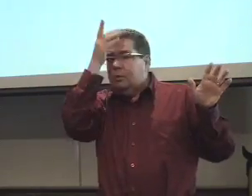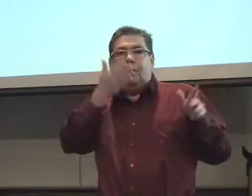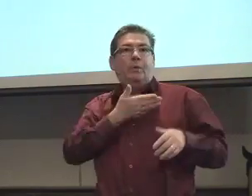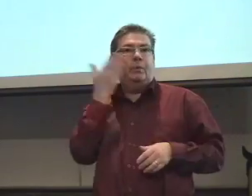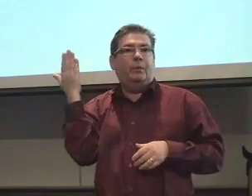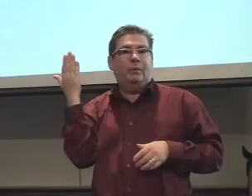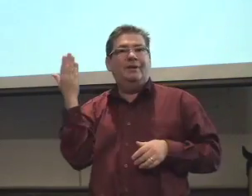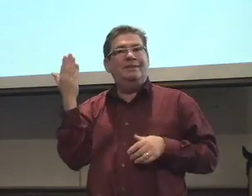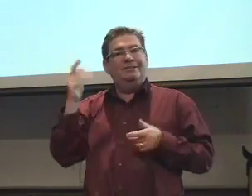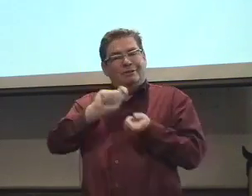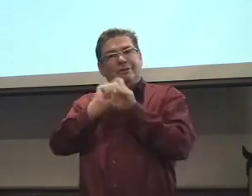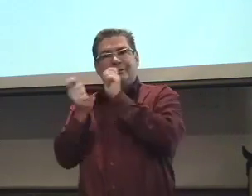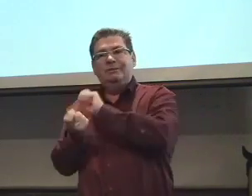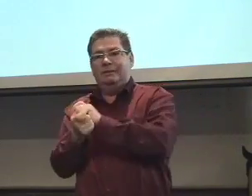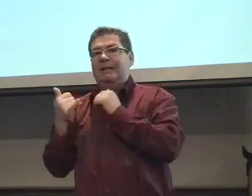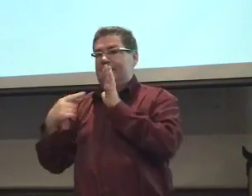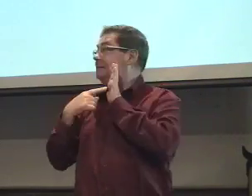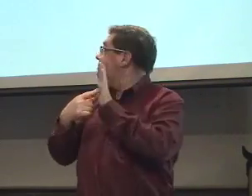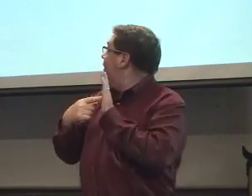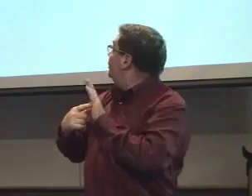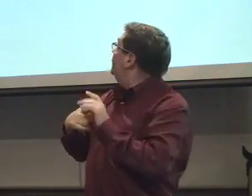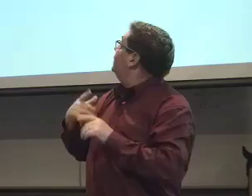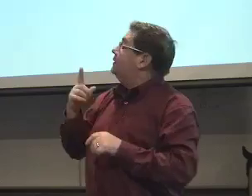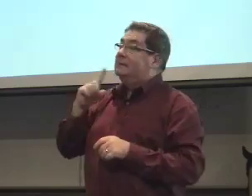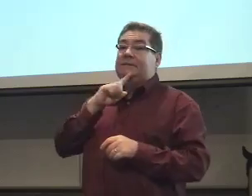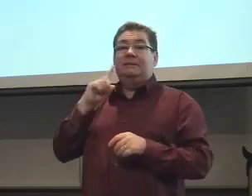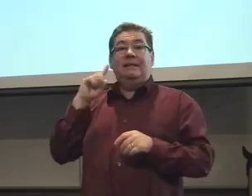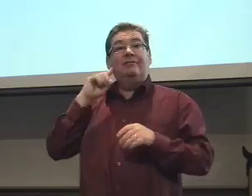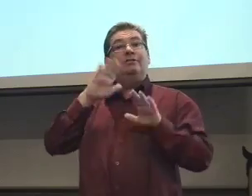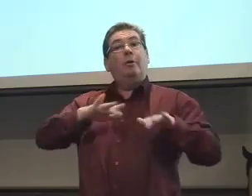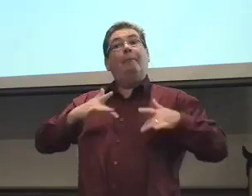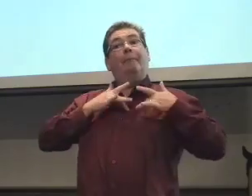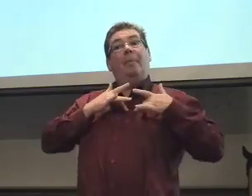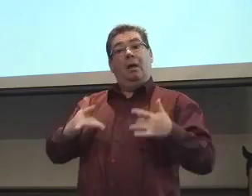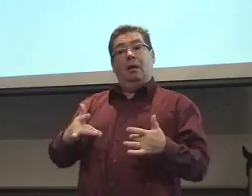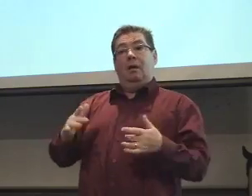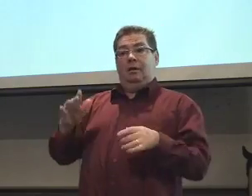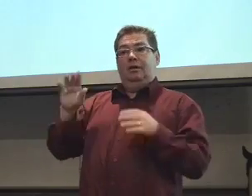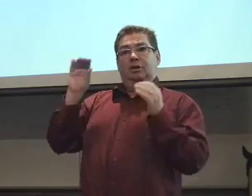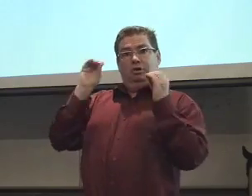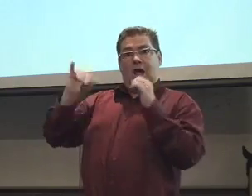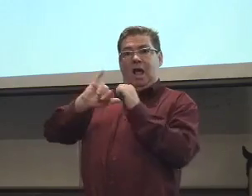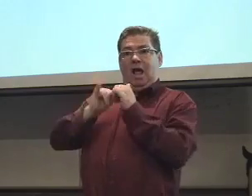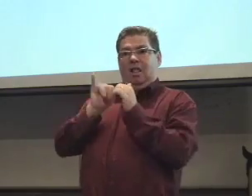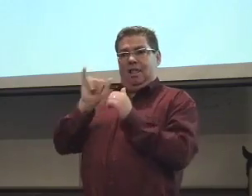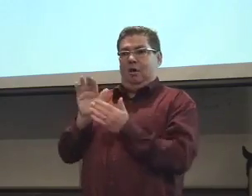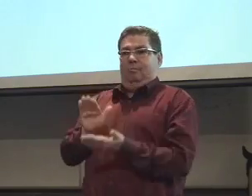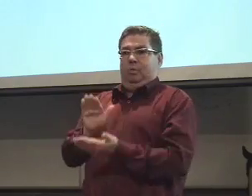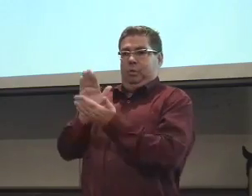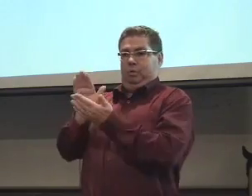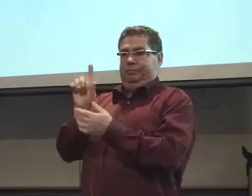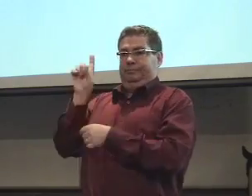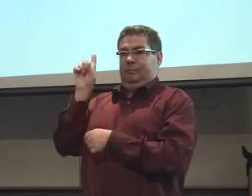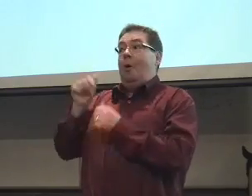And this is the example. This is how deaf children are generally taught to read. Most of the